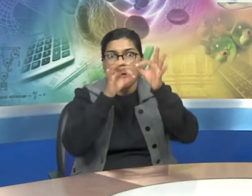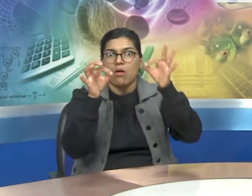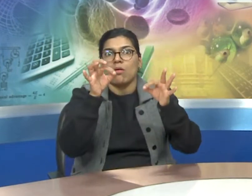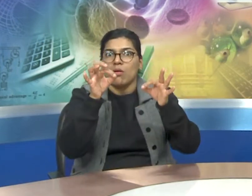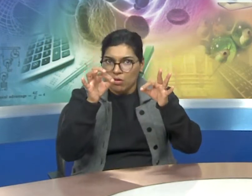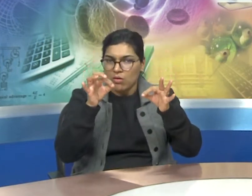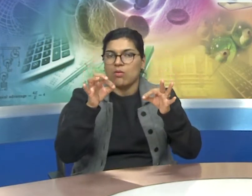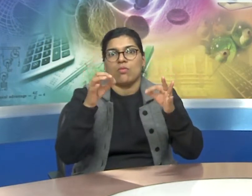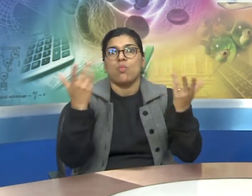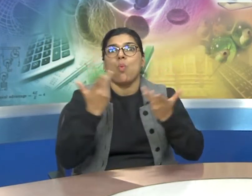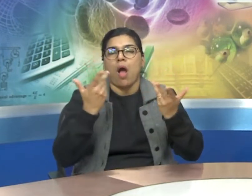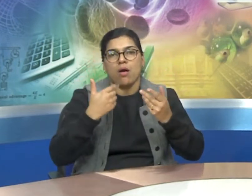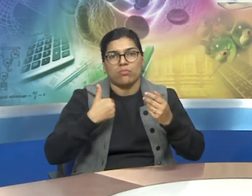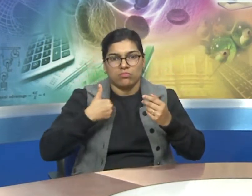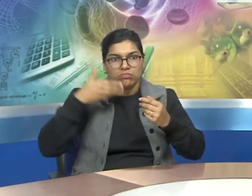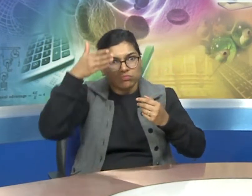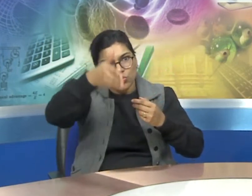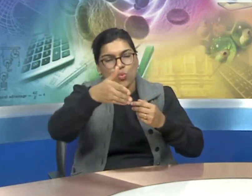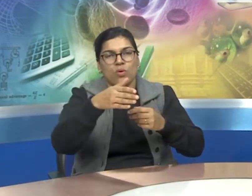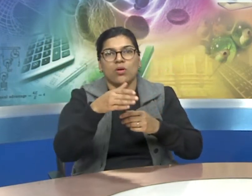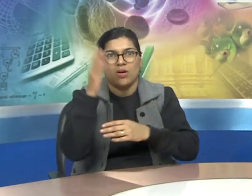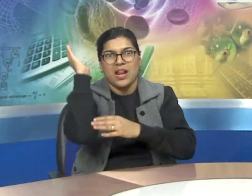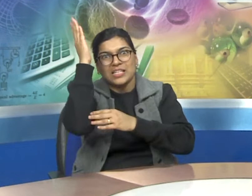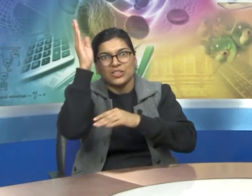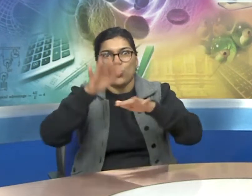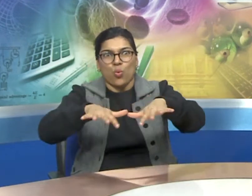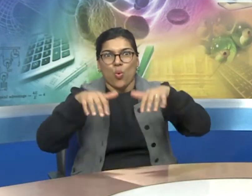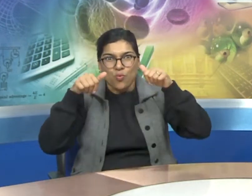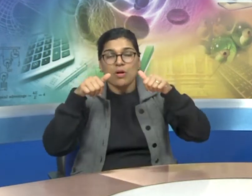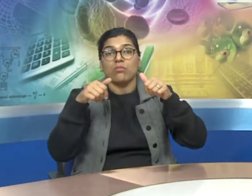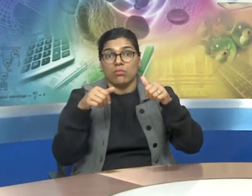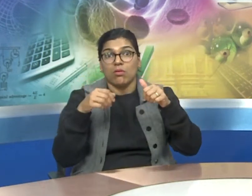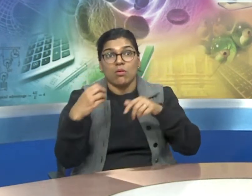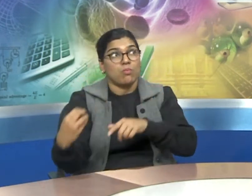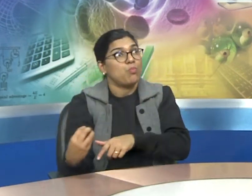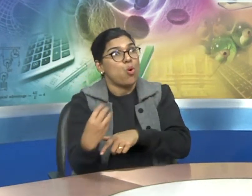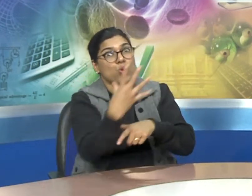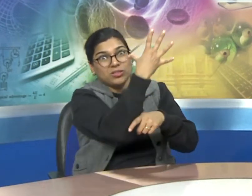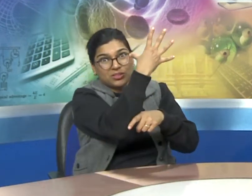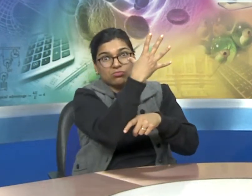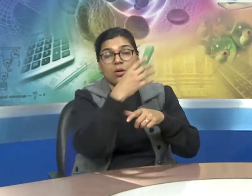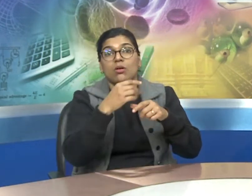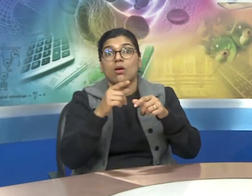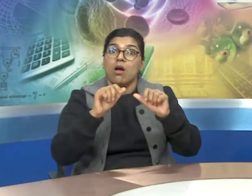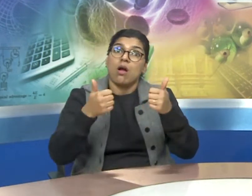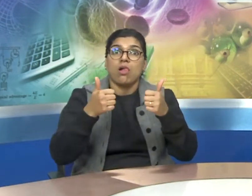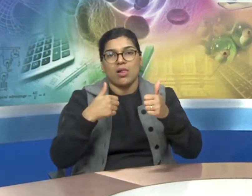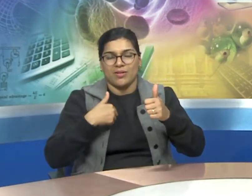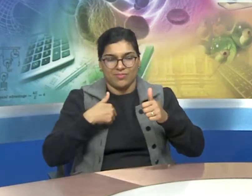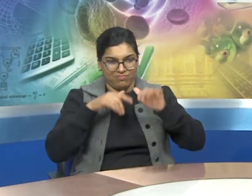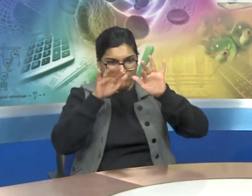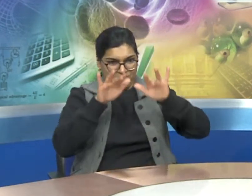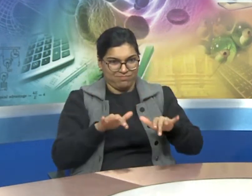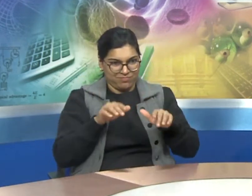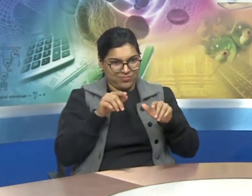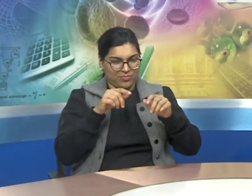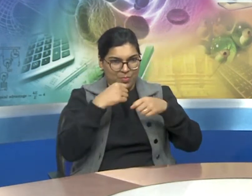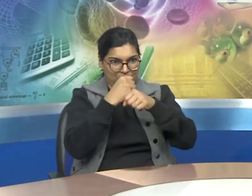written our text, then after doing that typing work or making the content